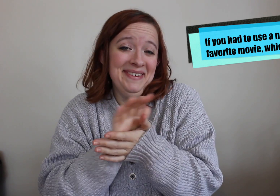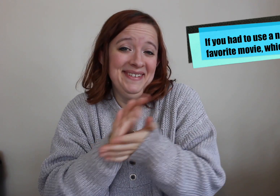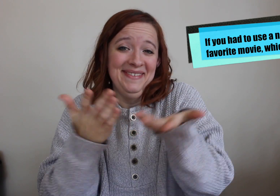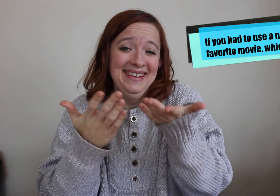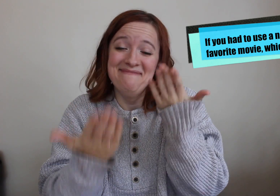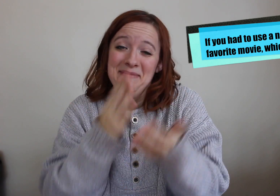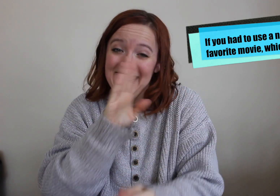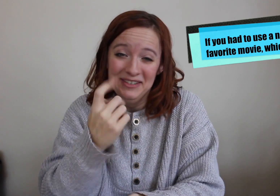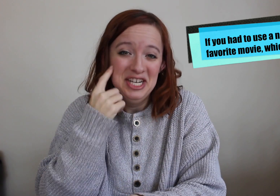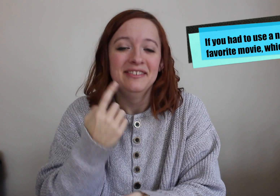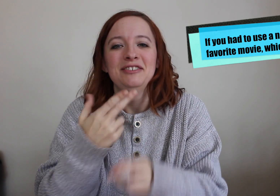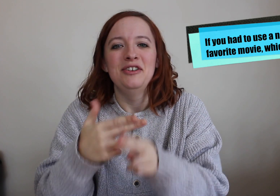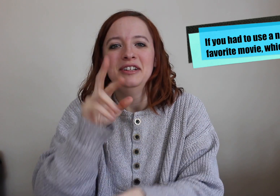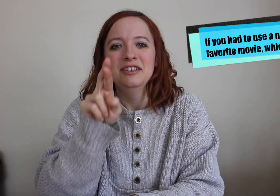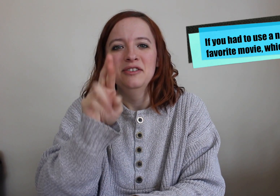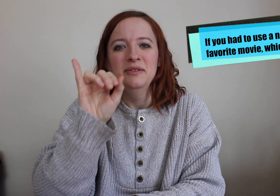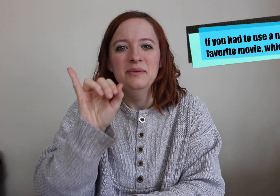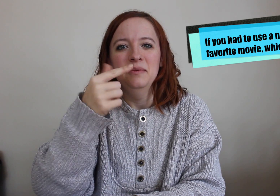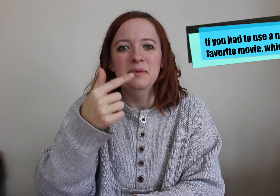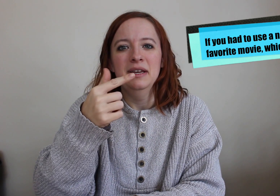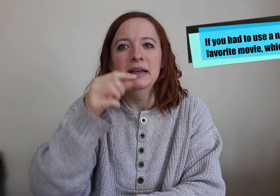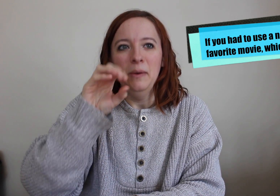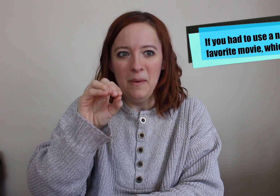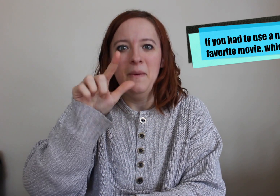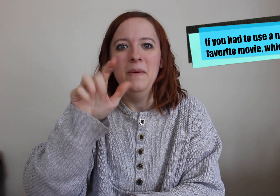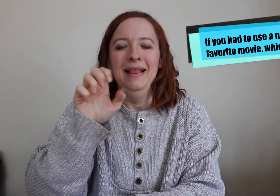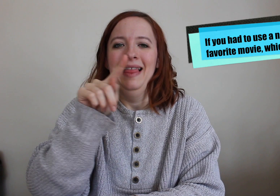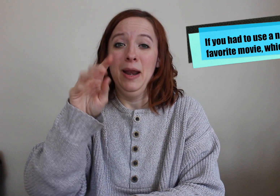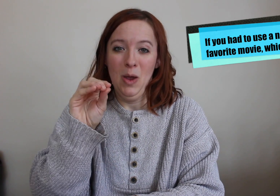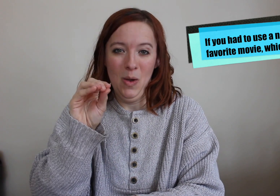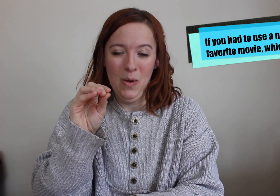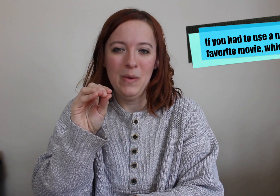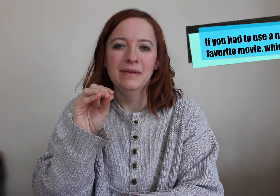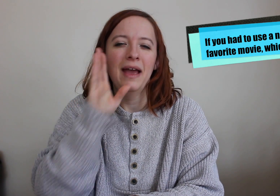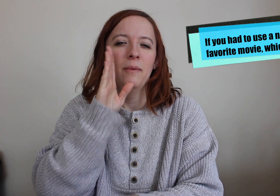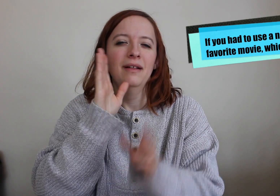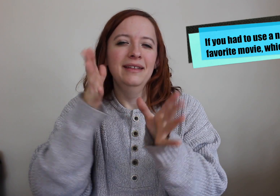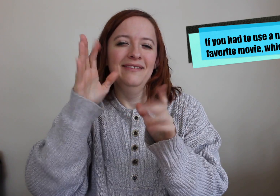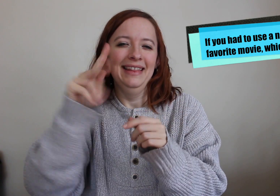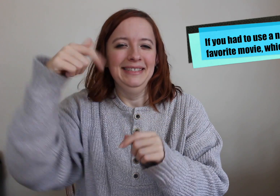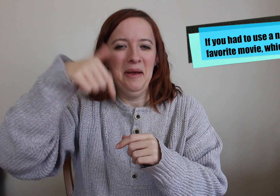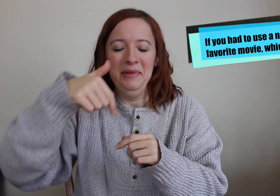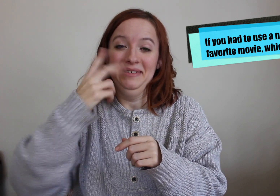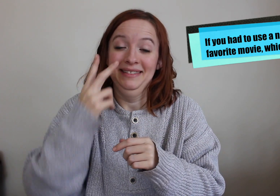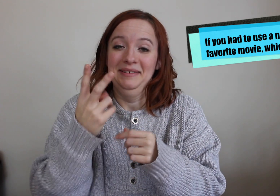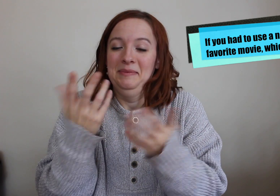the mail order movie, which you've probably never heard of. It's called Rigoletto, and I'll leave a link down